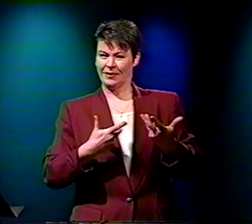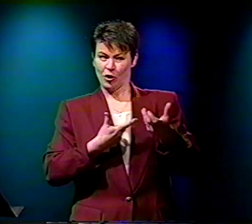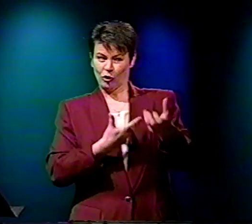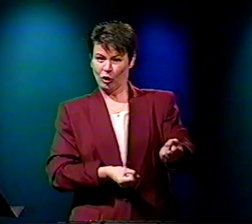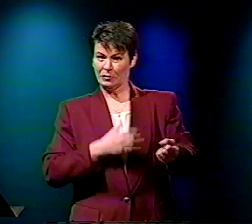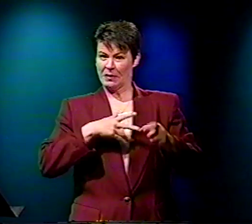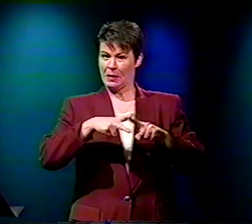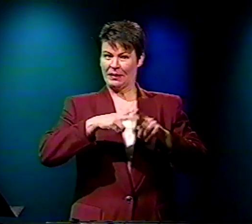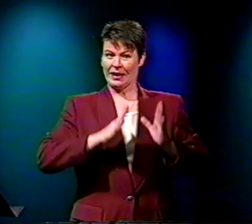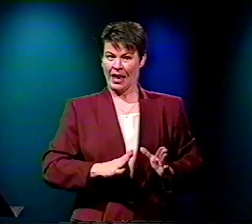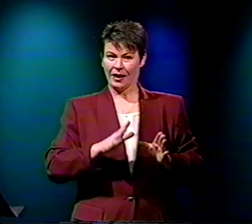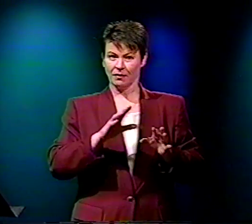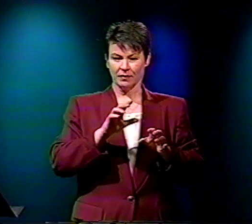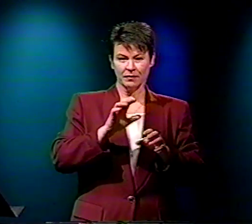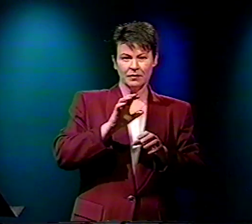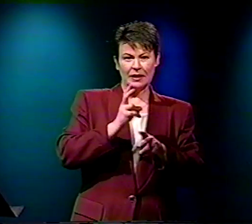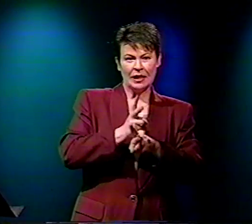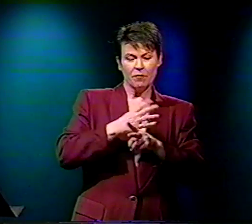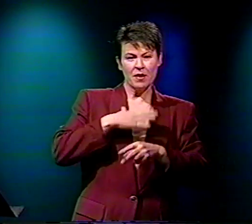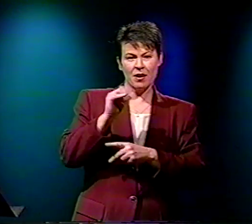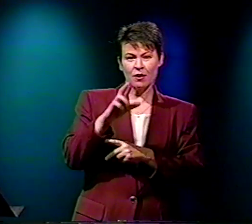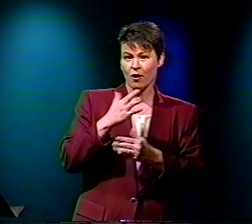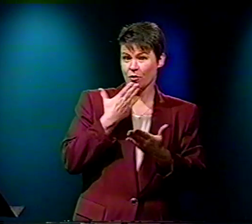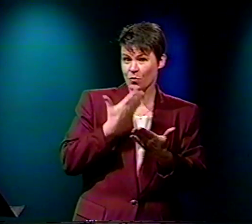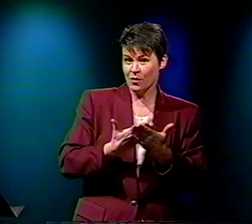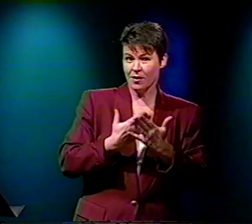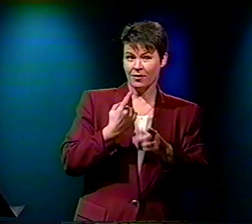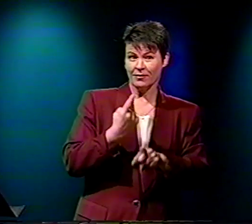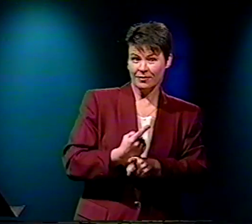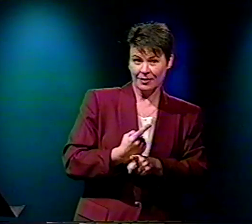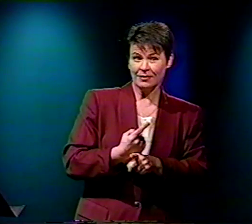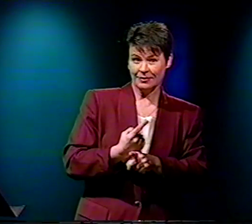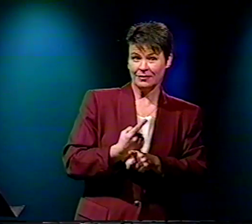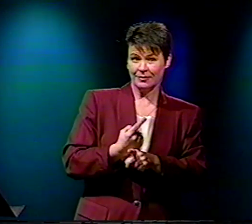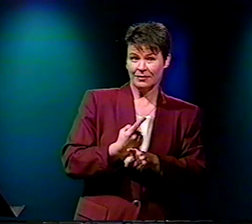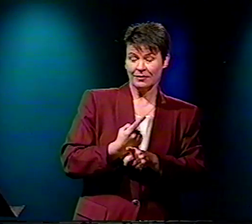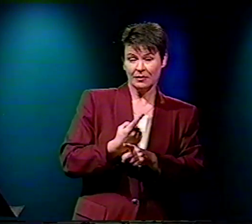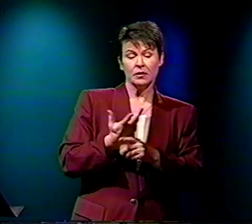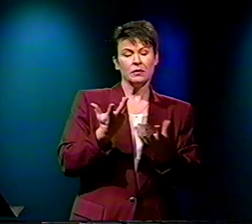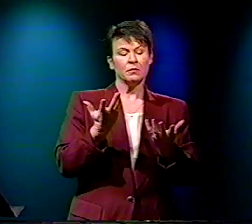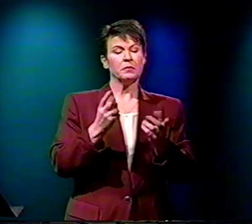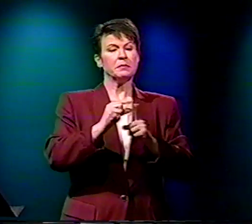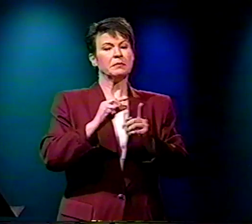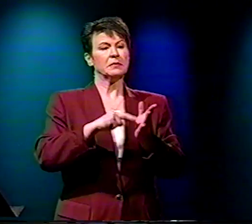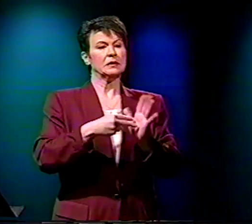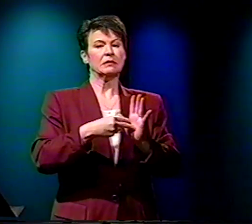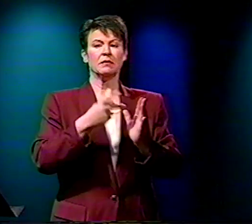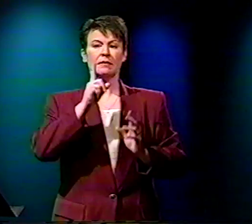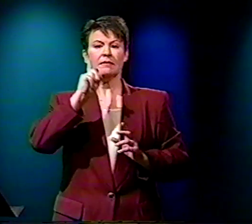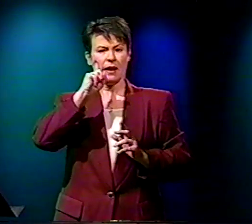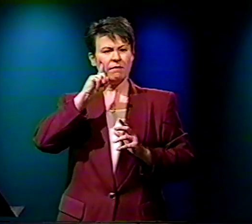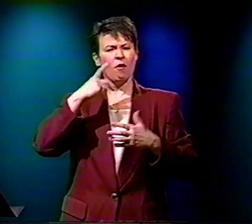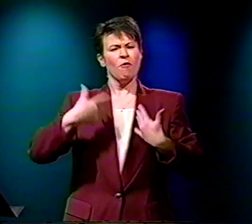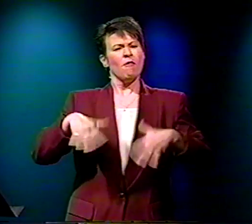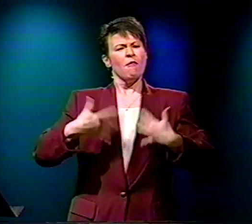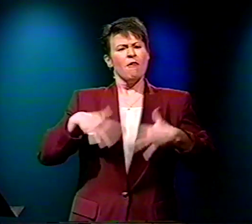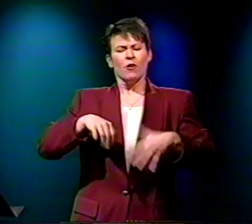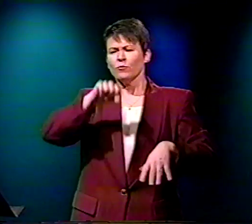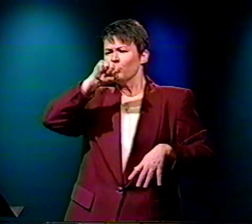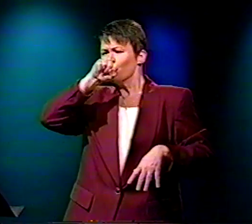And that creates ambivalence. And can I trust my mechanic to take care of my car well and service it correctly? And it's similar to